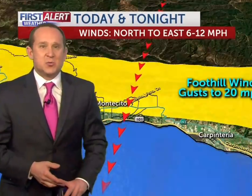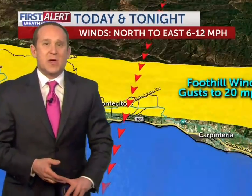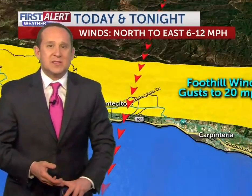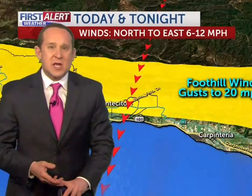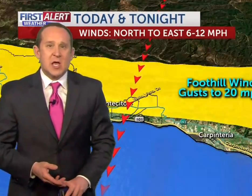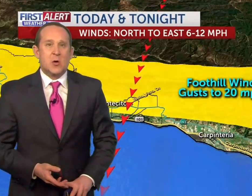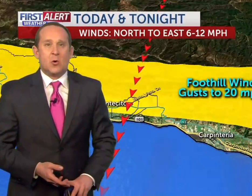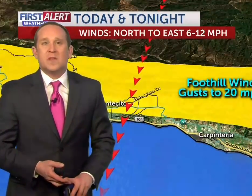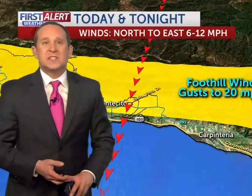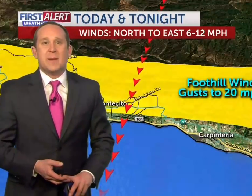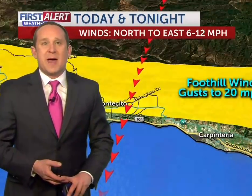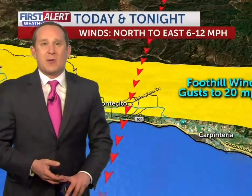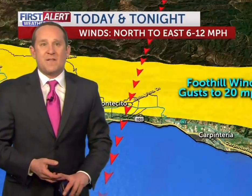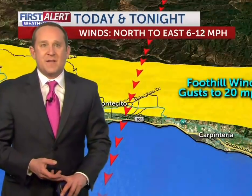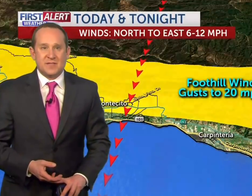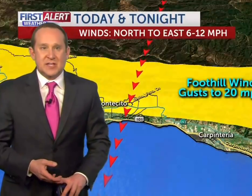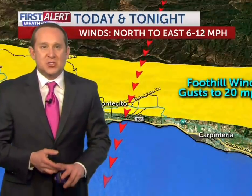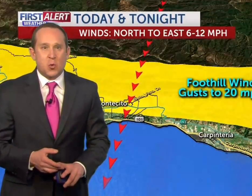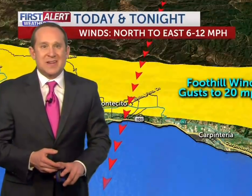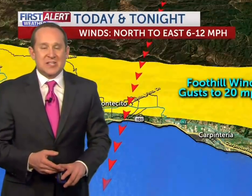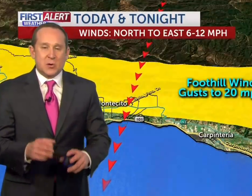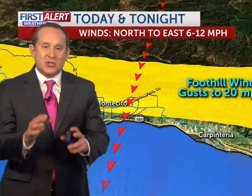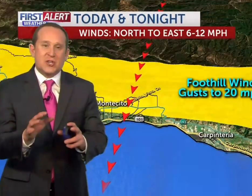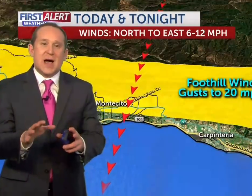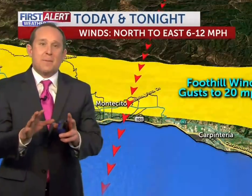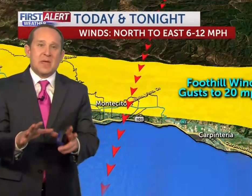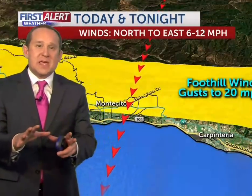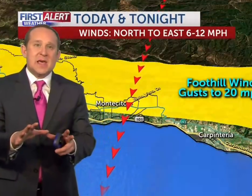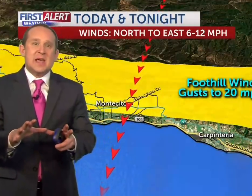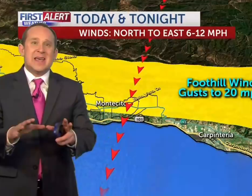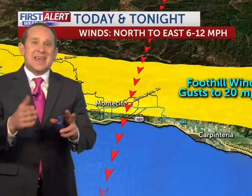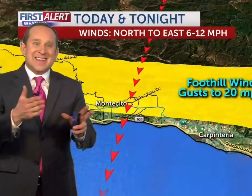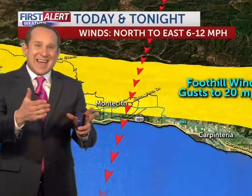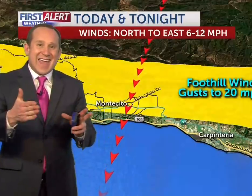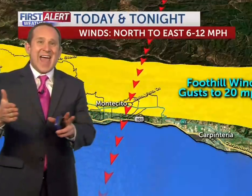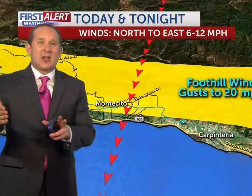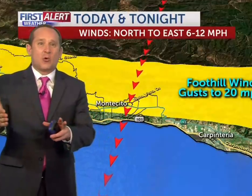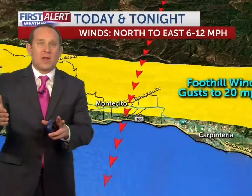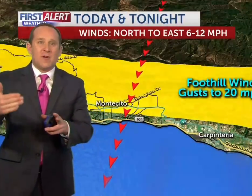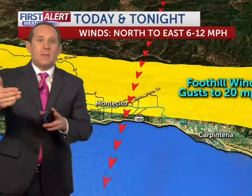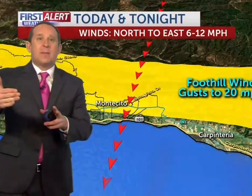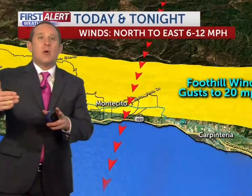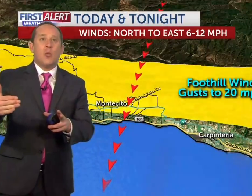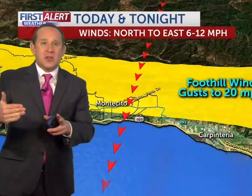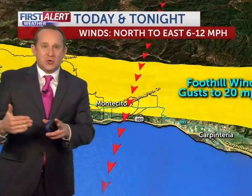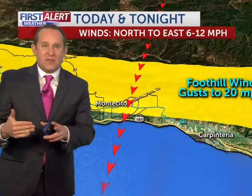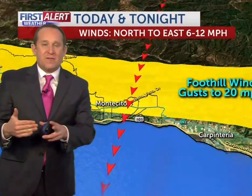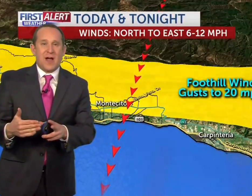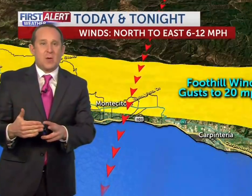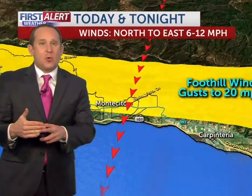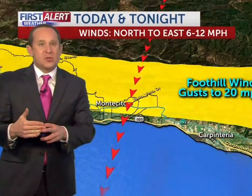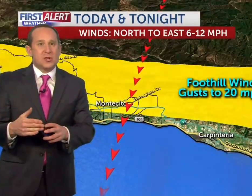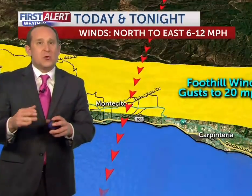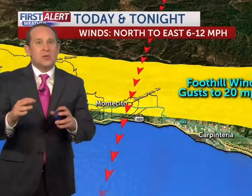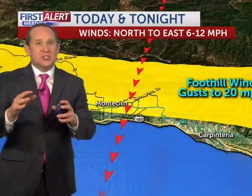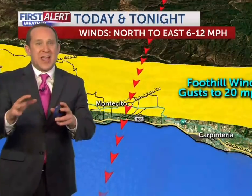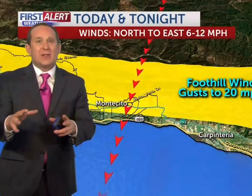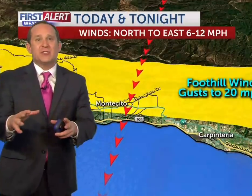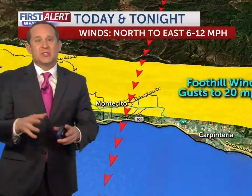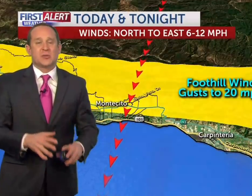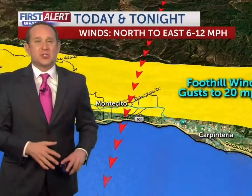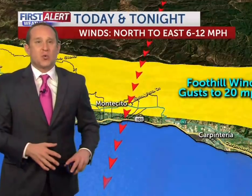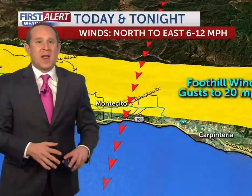or gustiest winds will only top out around 15 to 20, so it should not be in that category of maybe a wind-driven fire, more